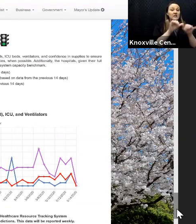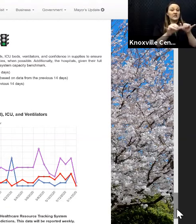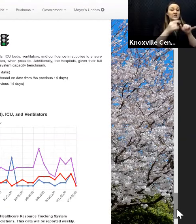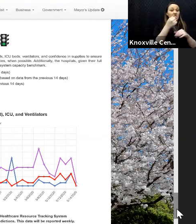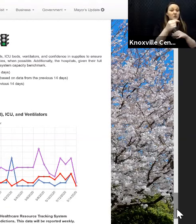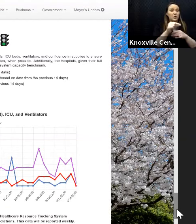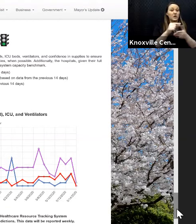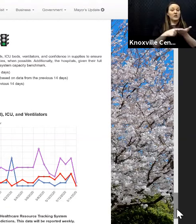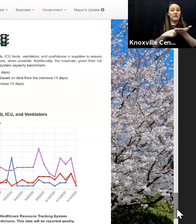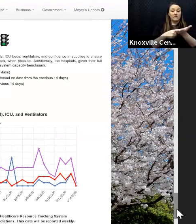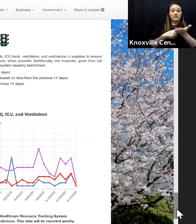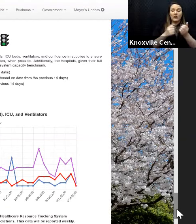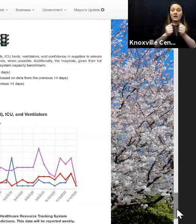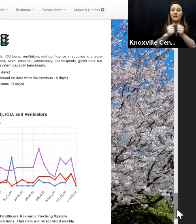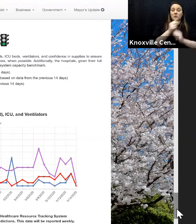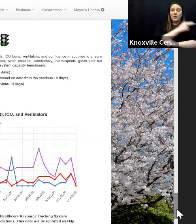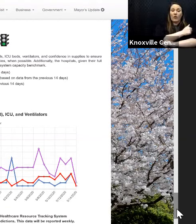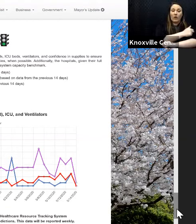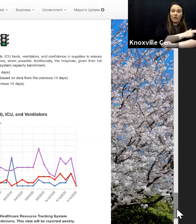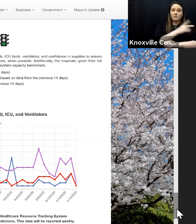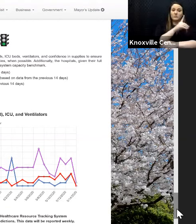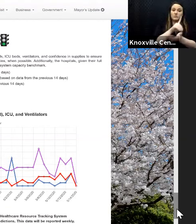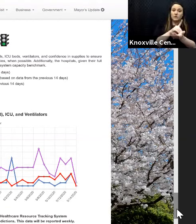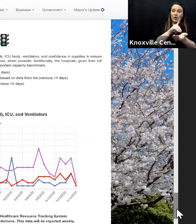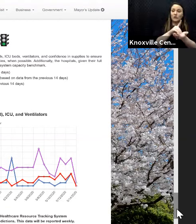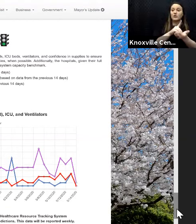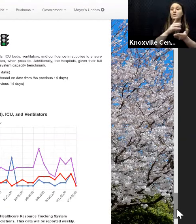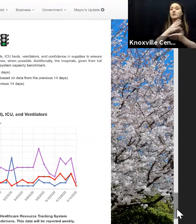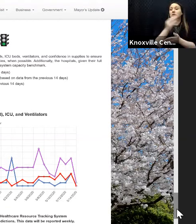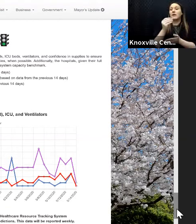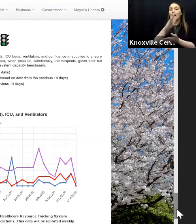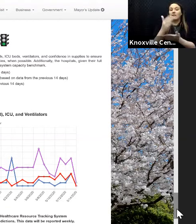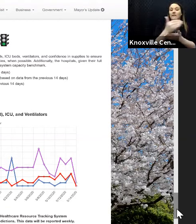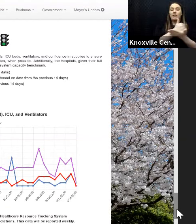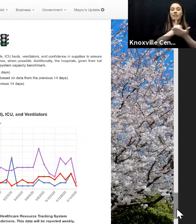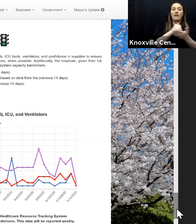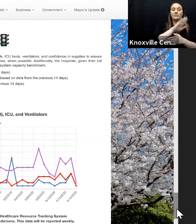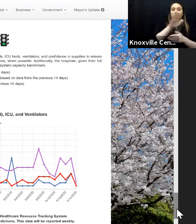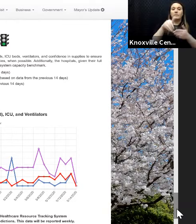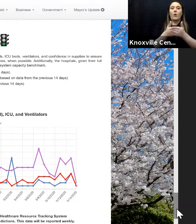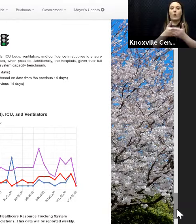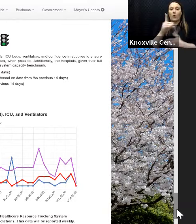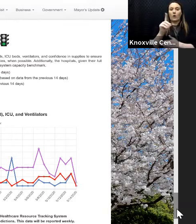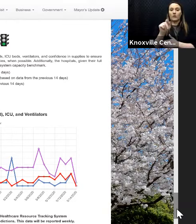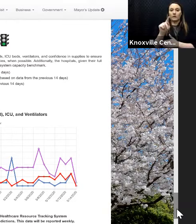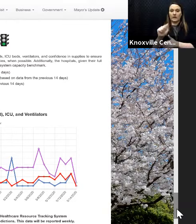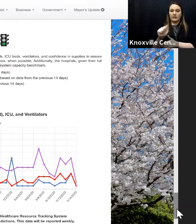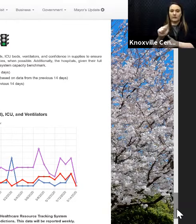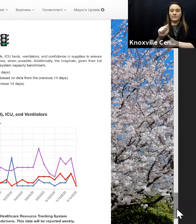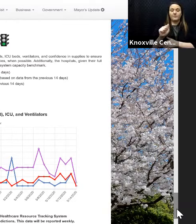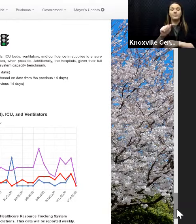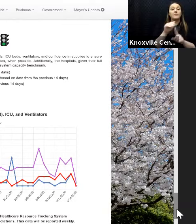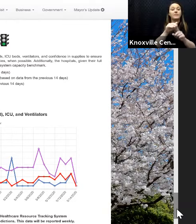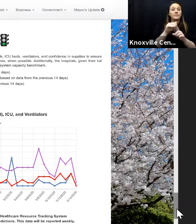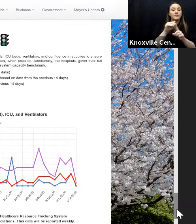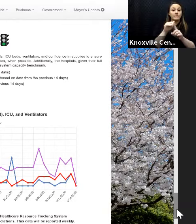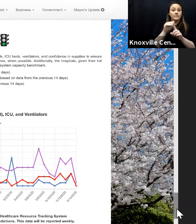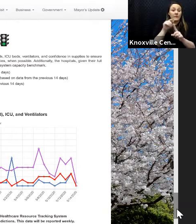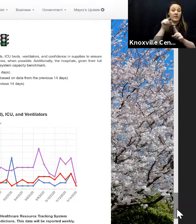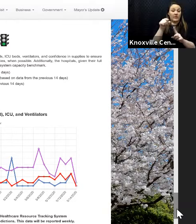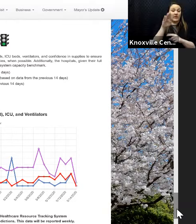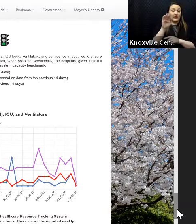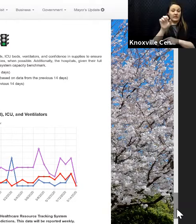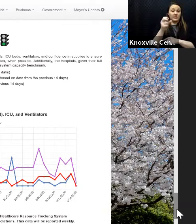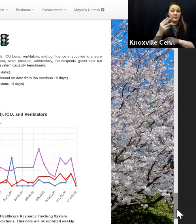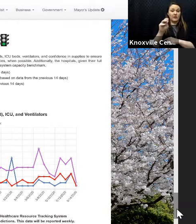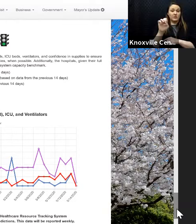and getting their input, as well as taking all of the data into consideration. As a reminder for this benchmark,